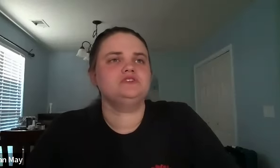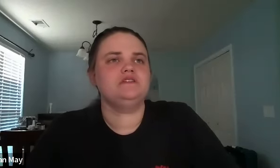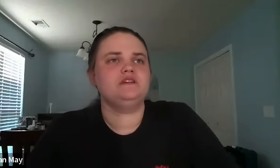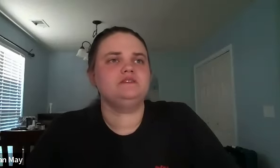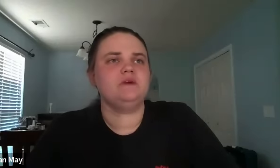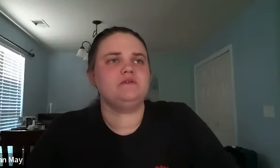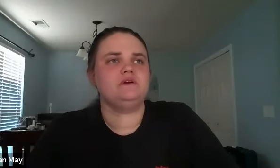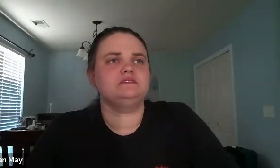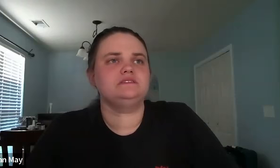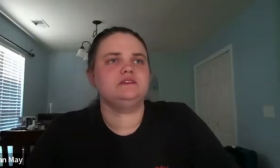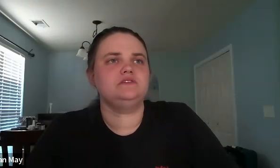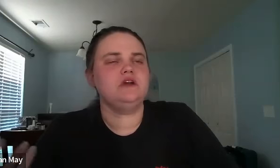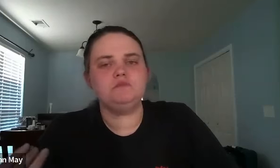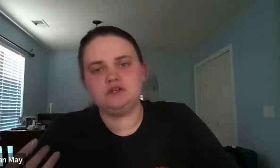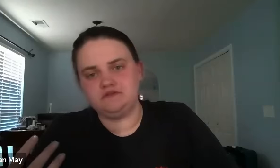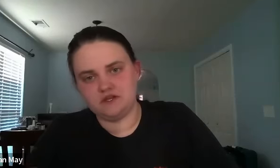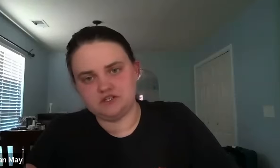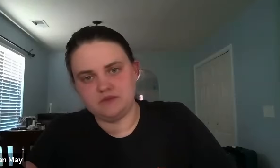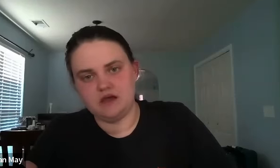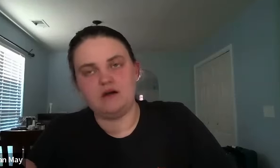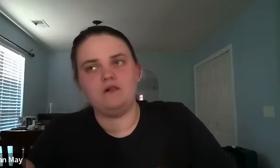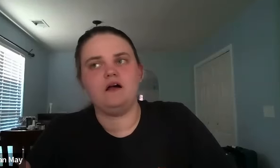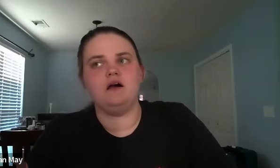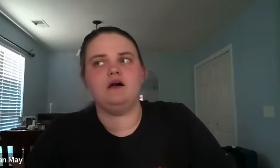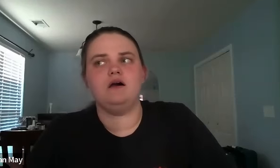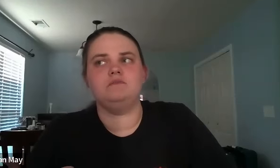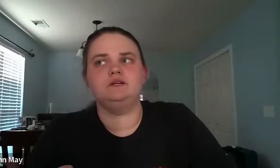Trying to think of some other ones. Cucumber, you finger spell. What